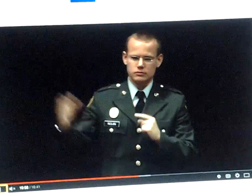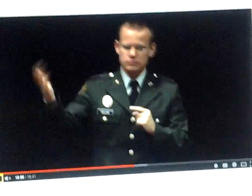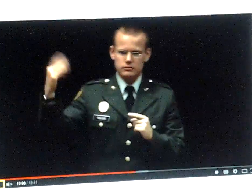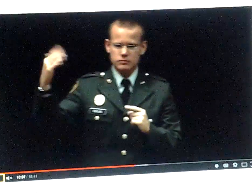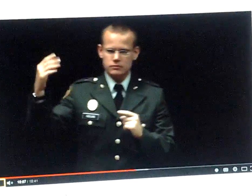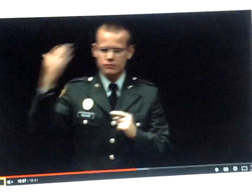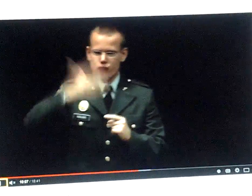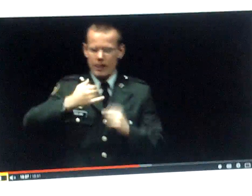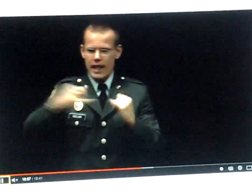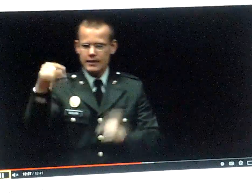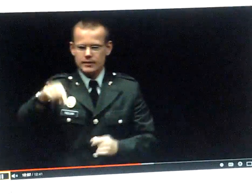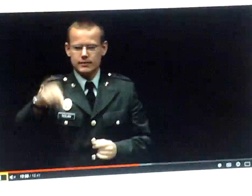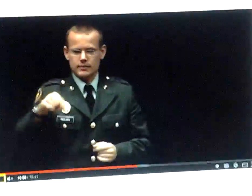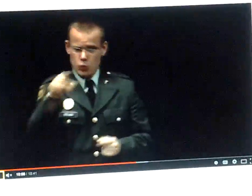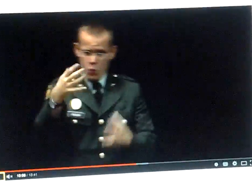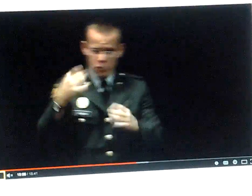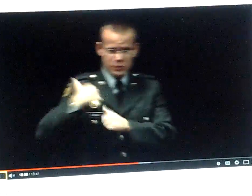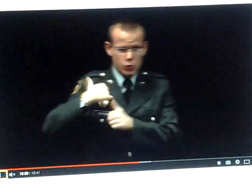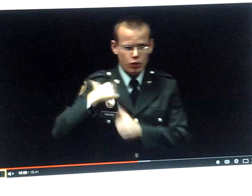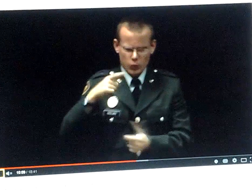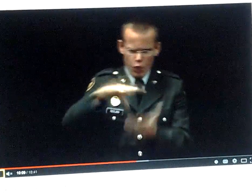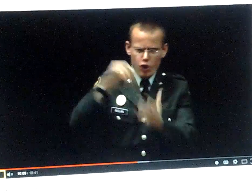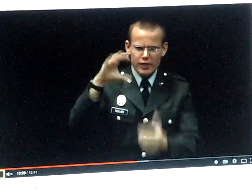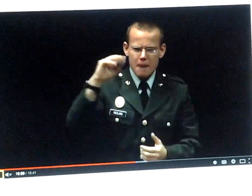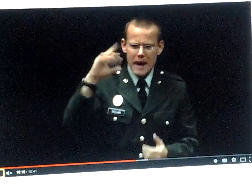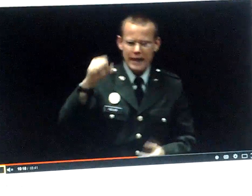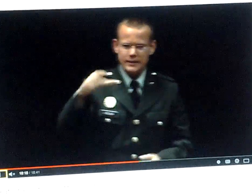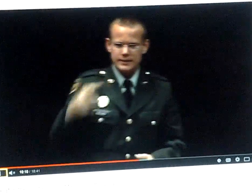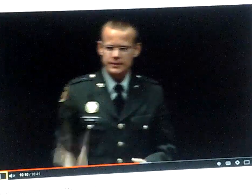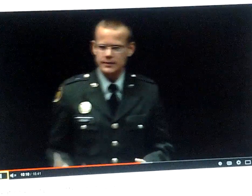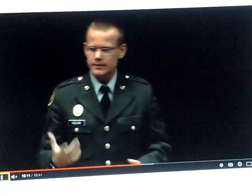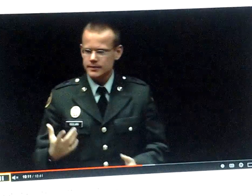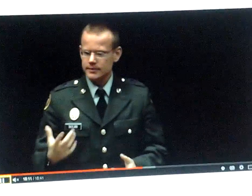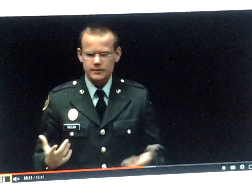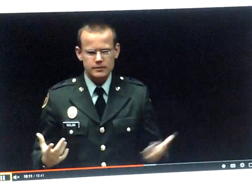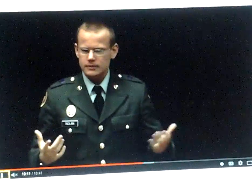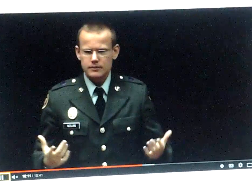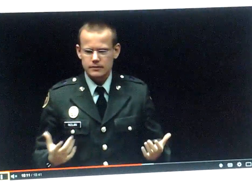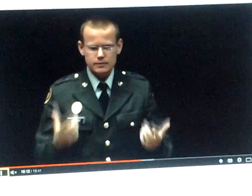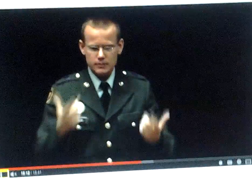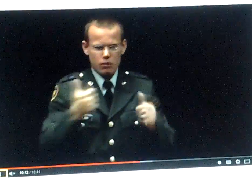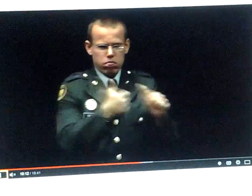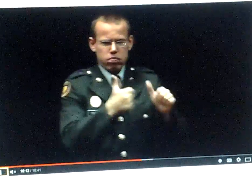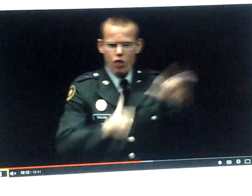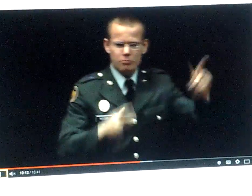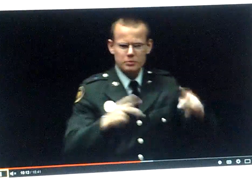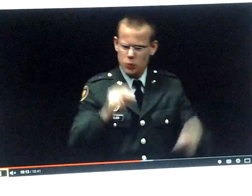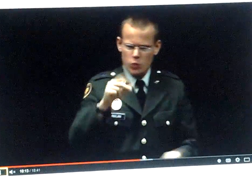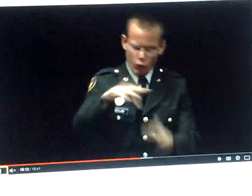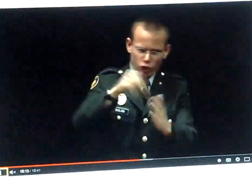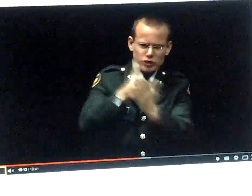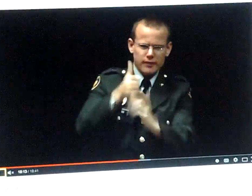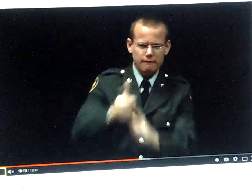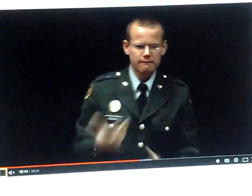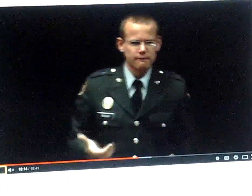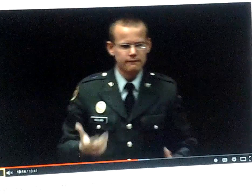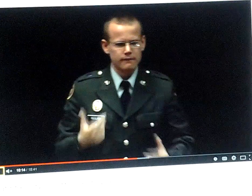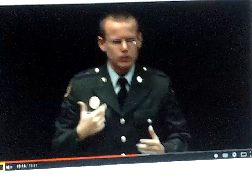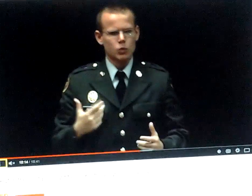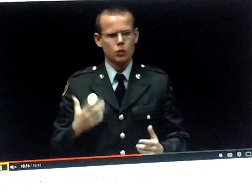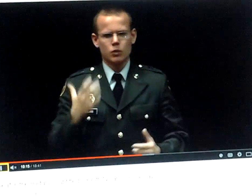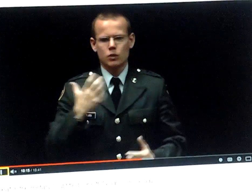So the guy that opened the door for me and sent me the email said, oh, he wants to learn about the military, he wants to learn